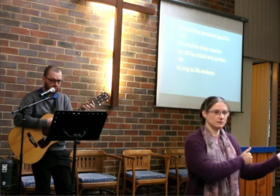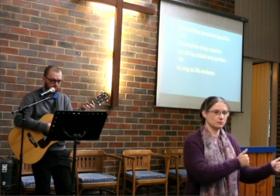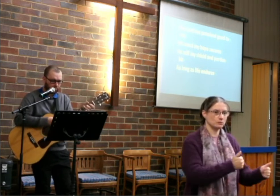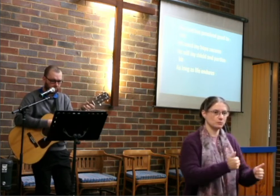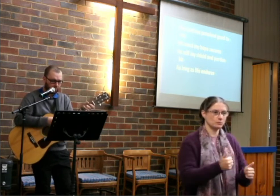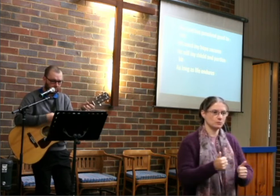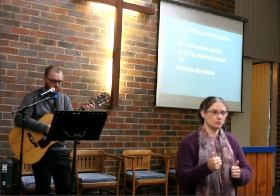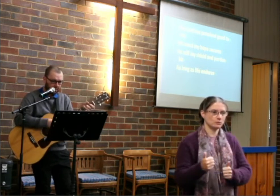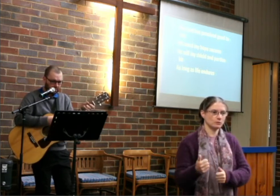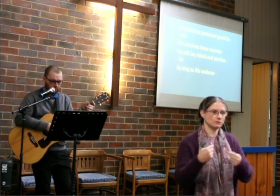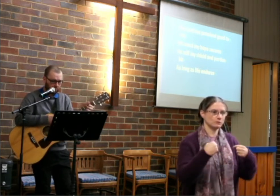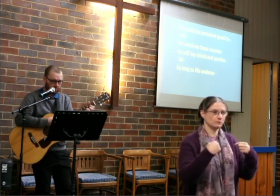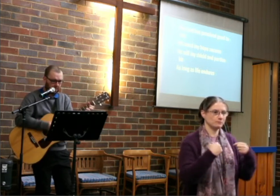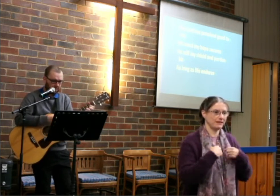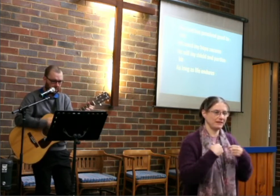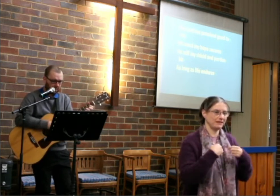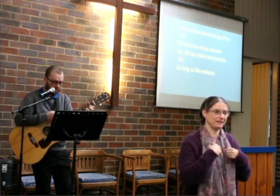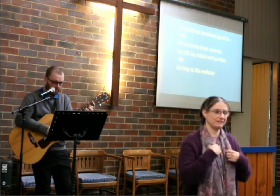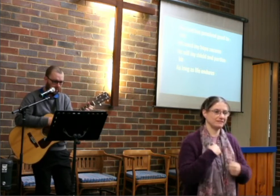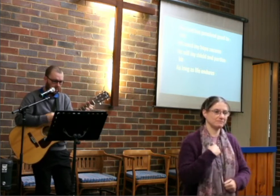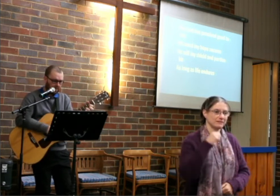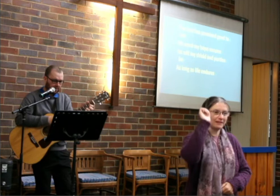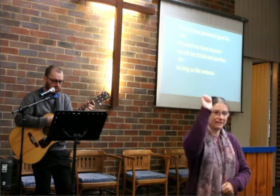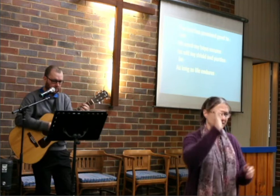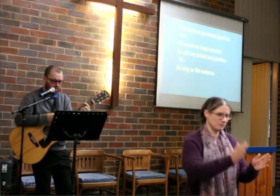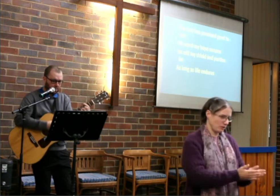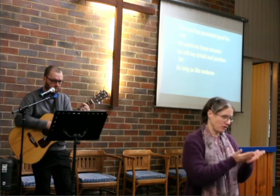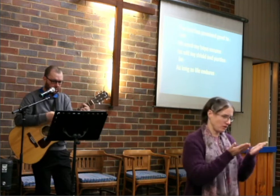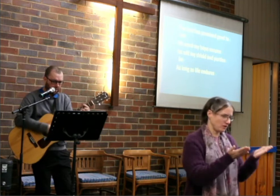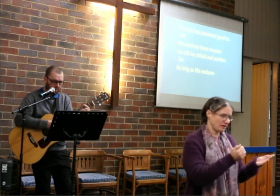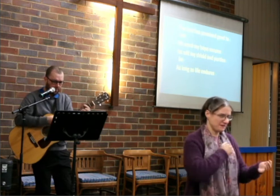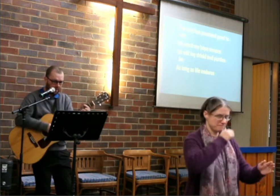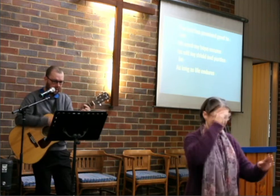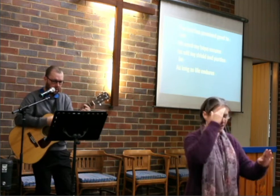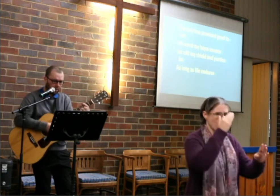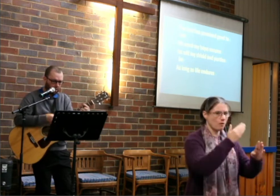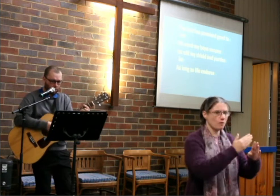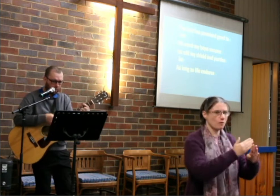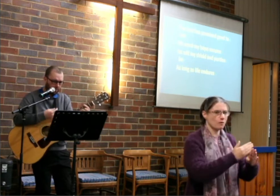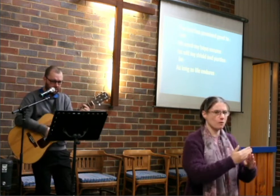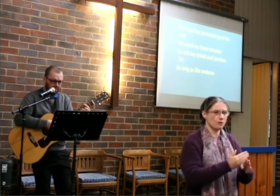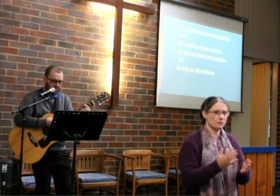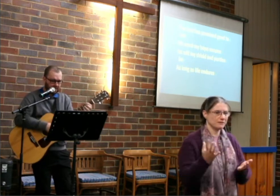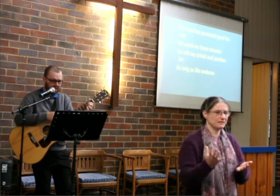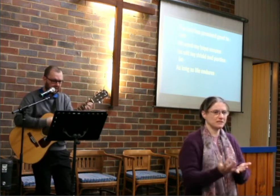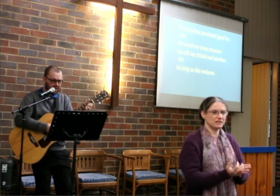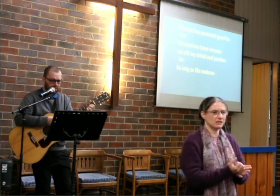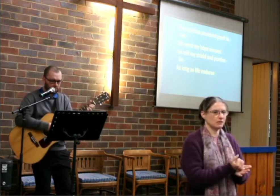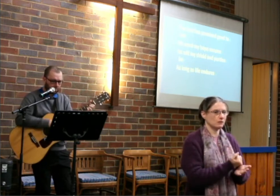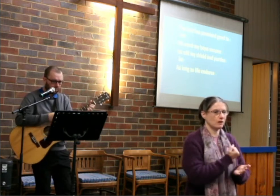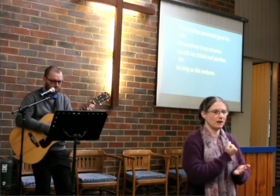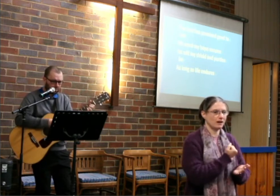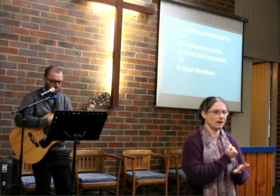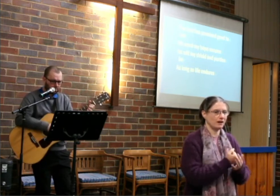Promise good to me, His word my hope